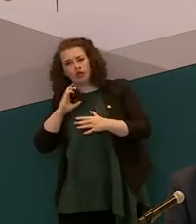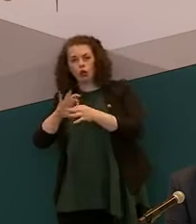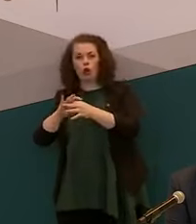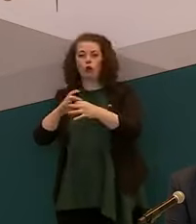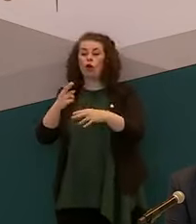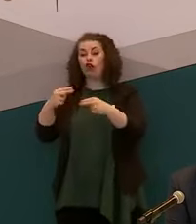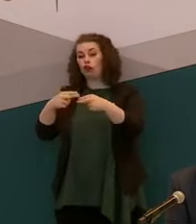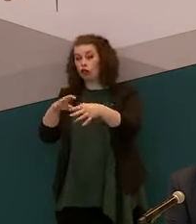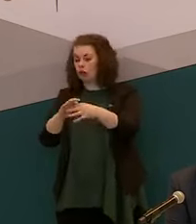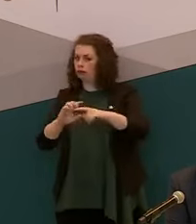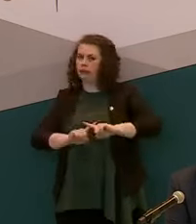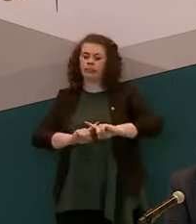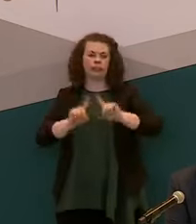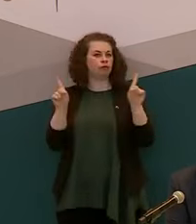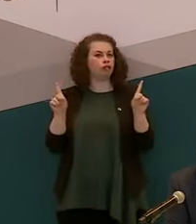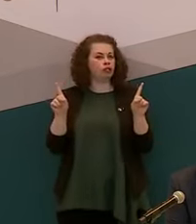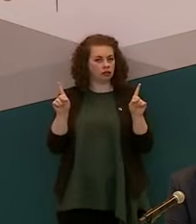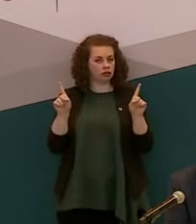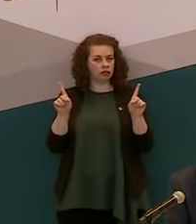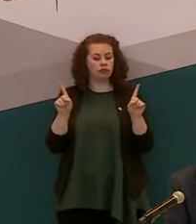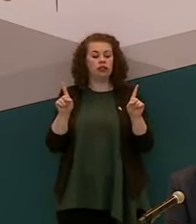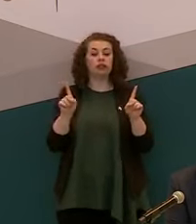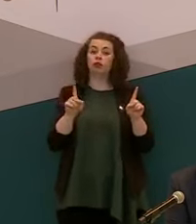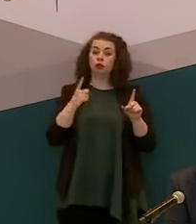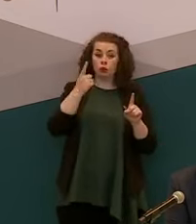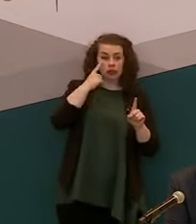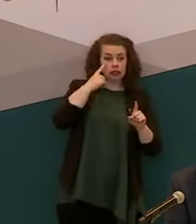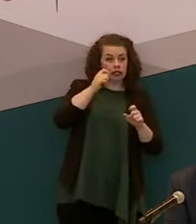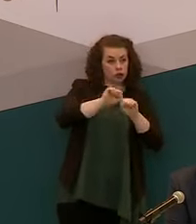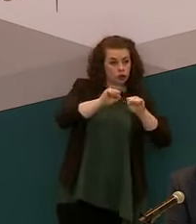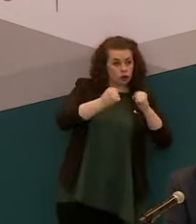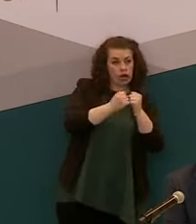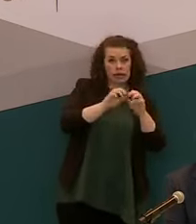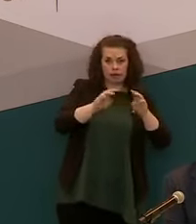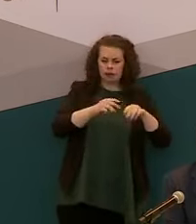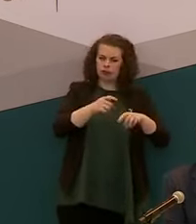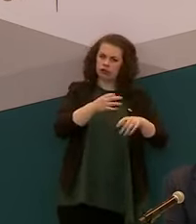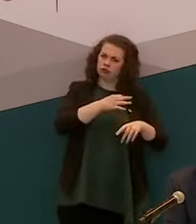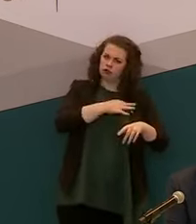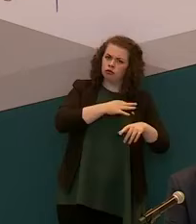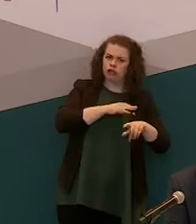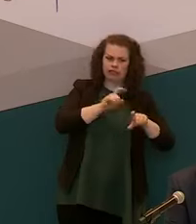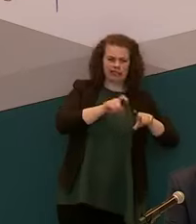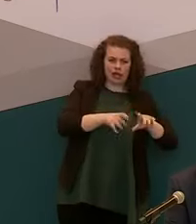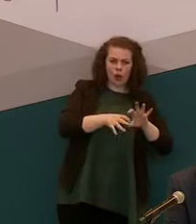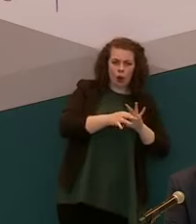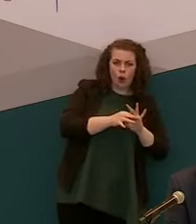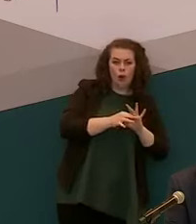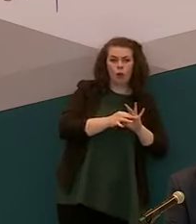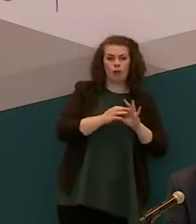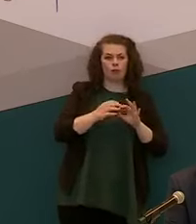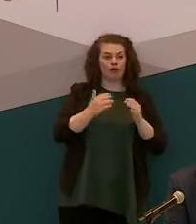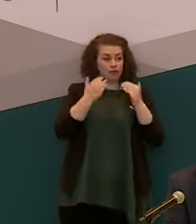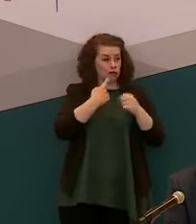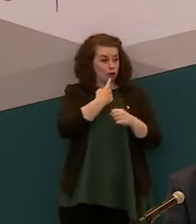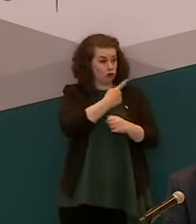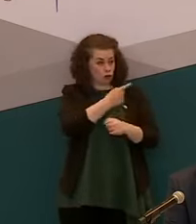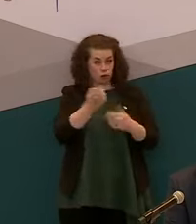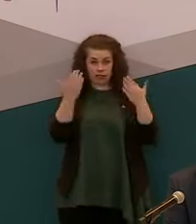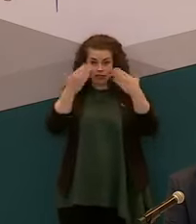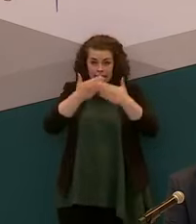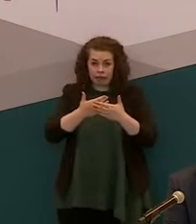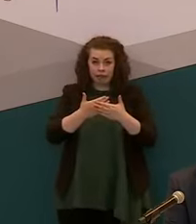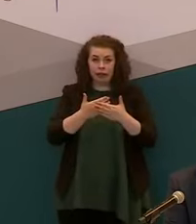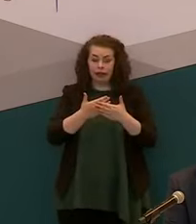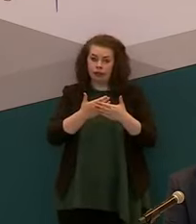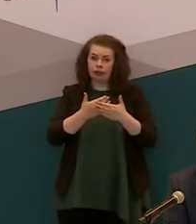seen, through the efforts of society, a significant suppression of the infection. The information that we've given you this evening, the confirmation